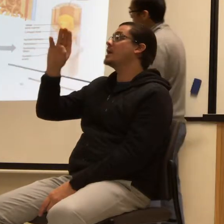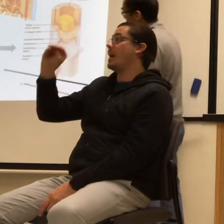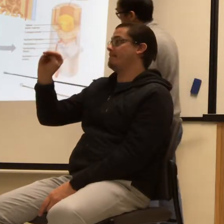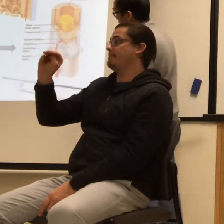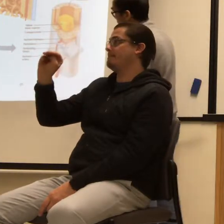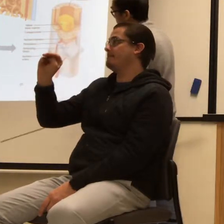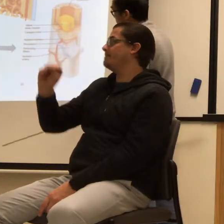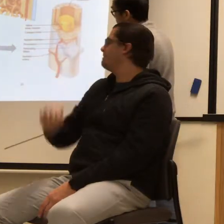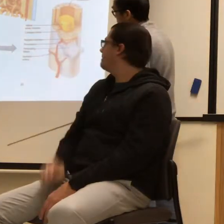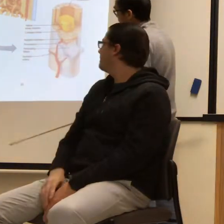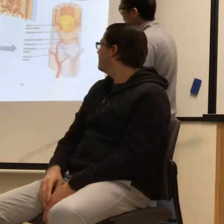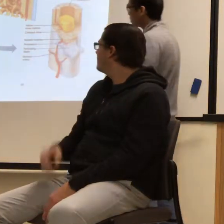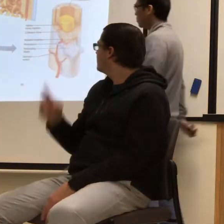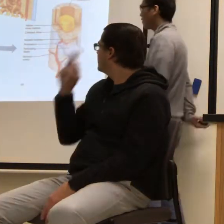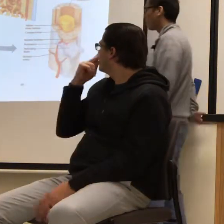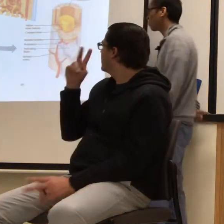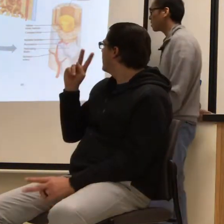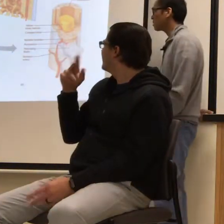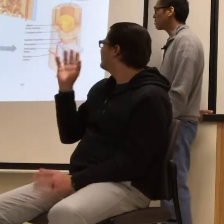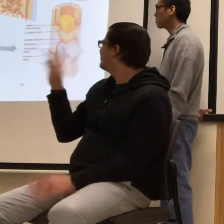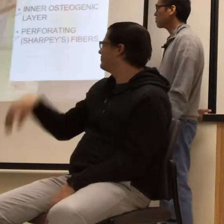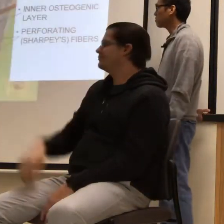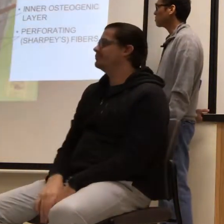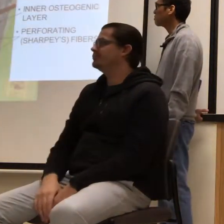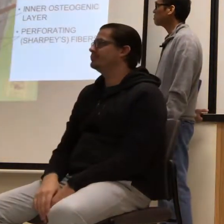Let's see here. Let's move on